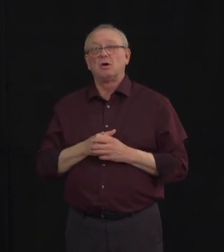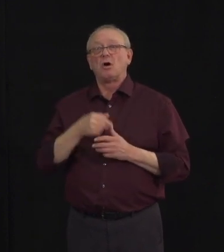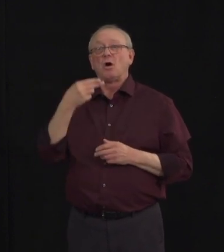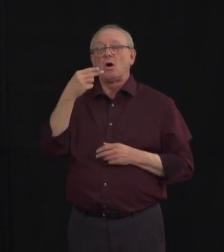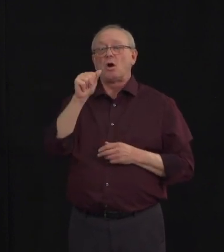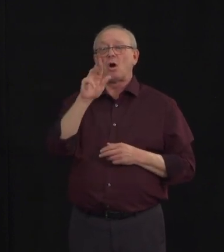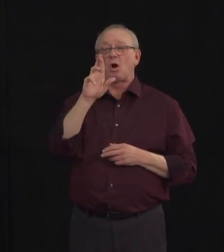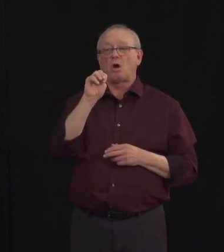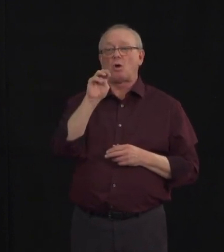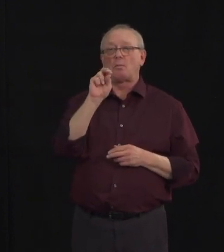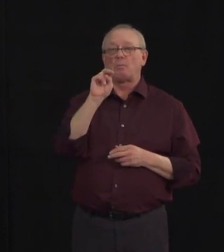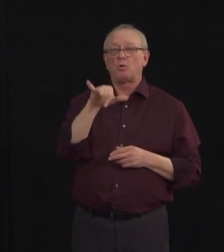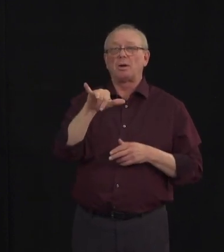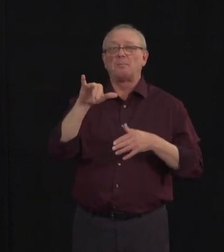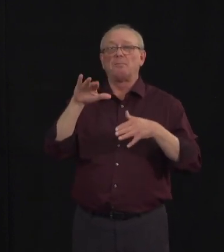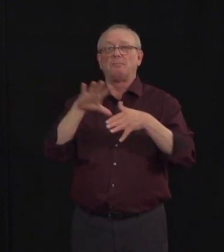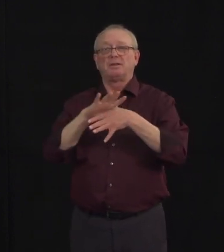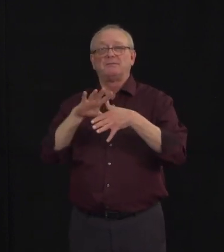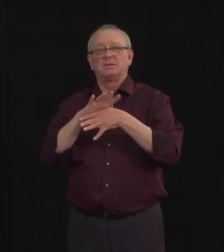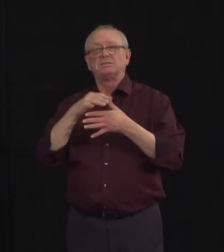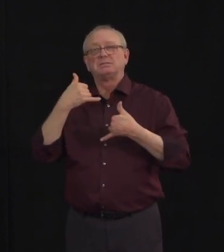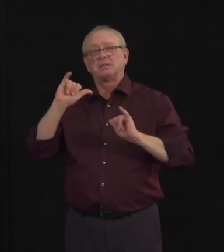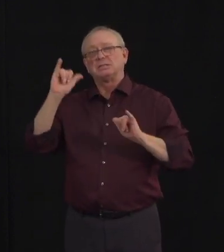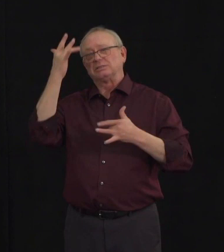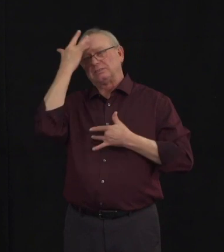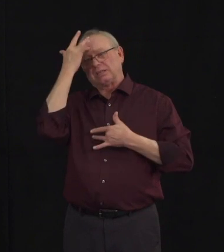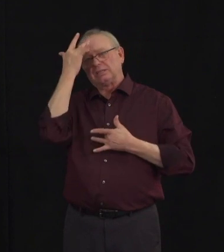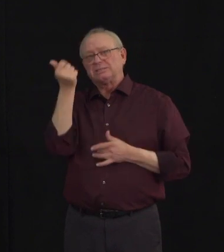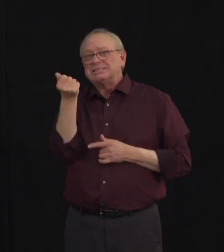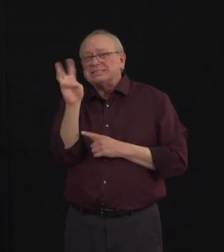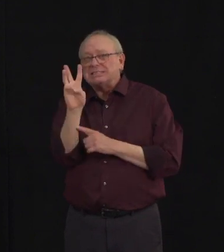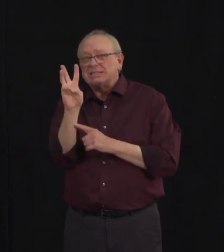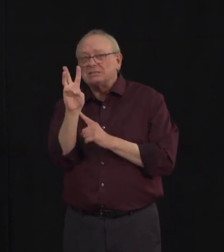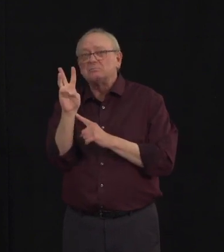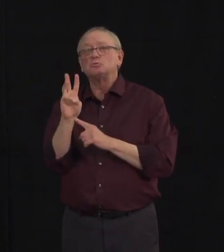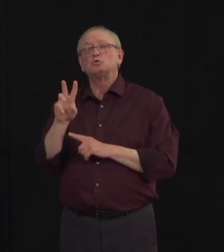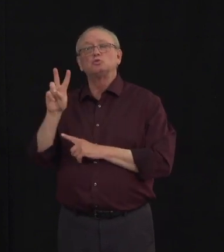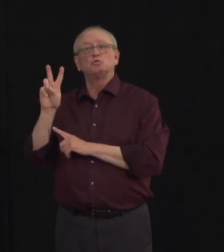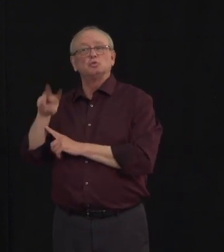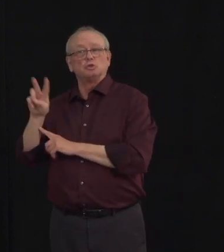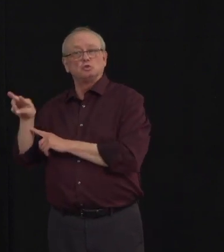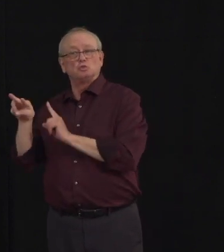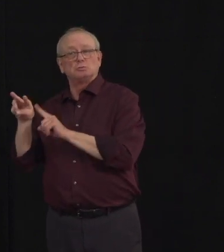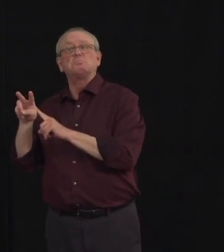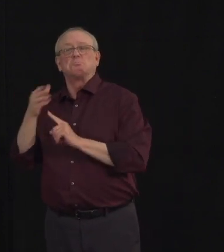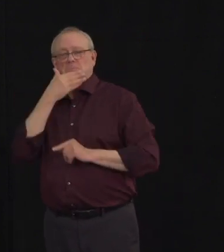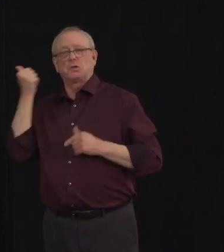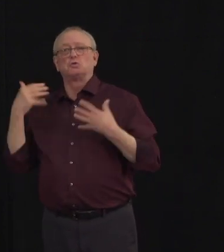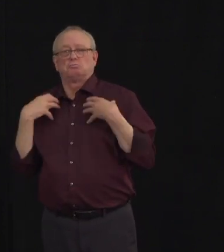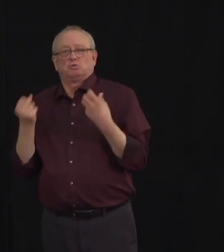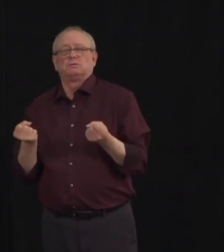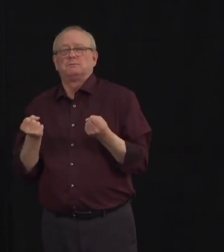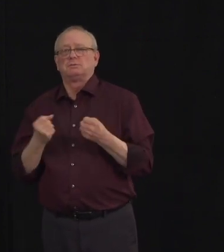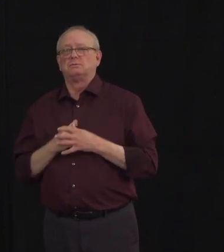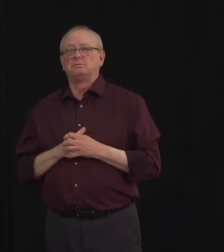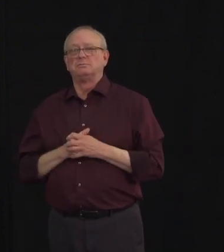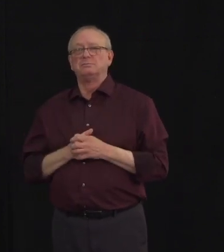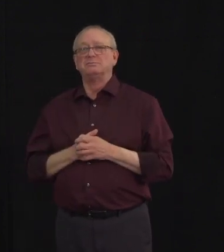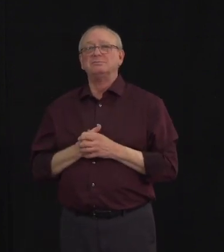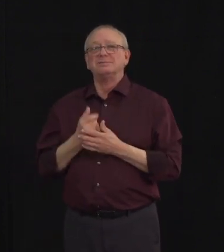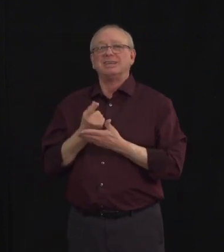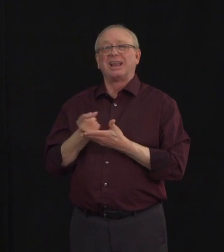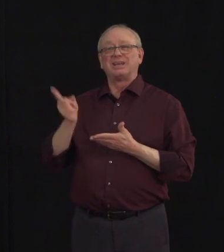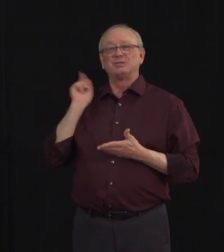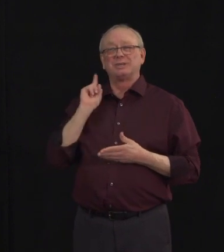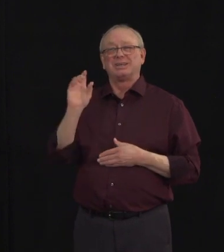22 individuals have recovered. One additional case has been identified at the Calgary Remand Centre, again through